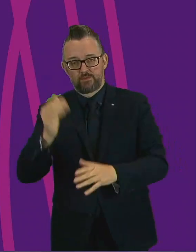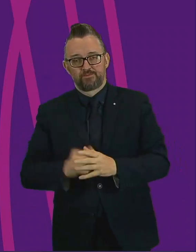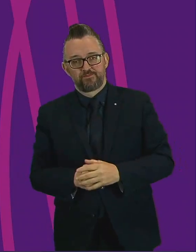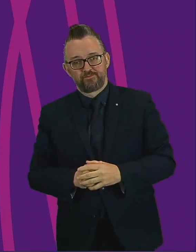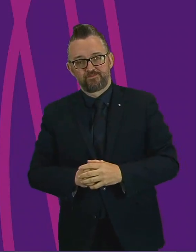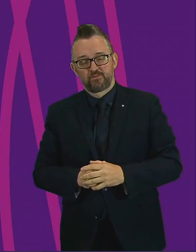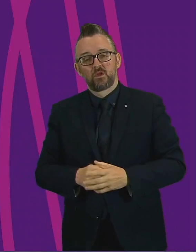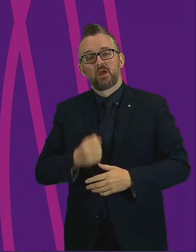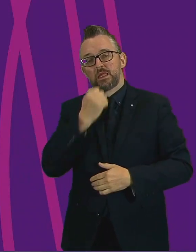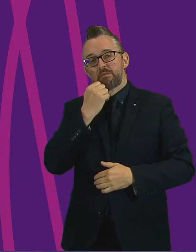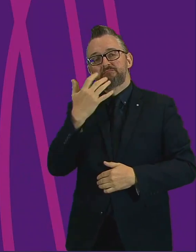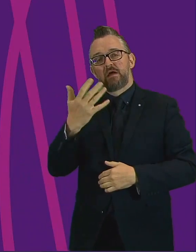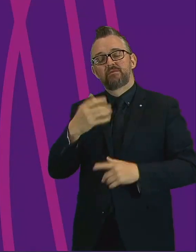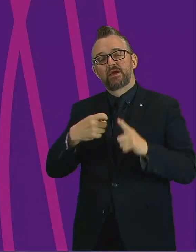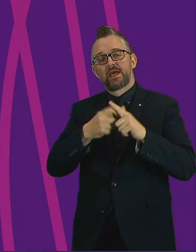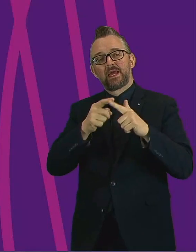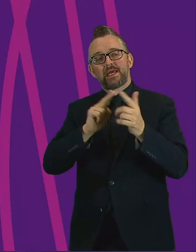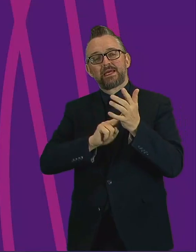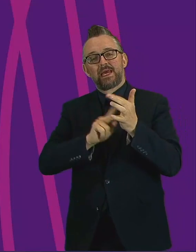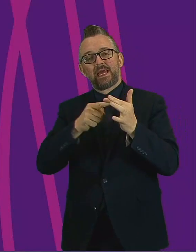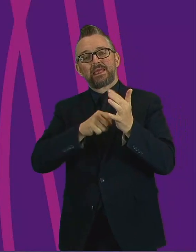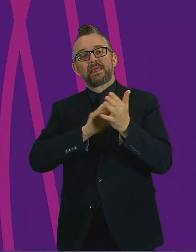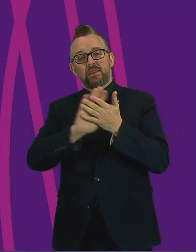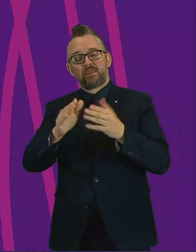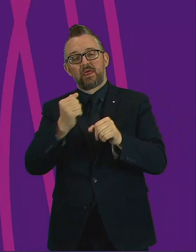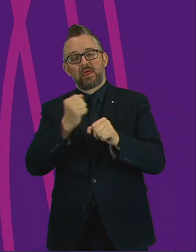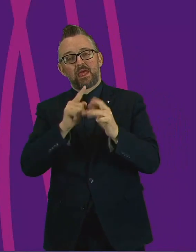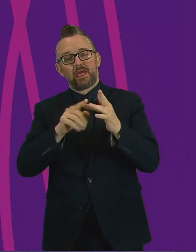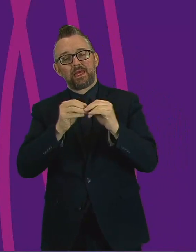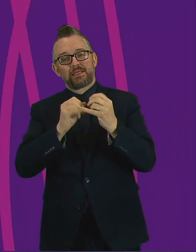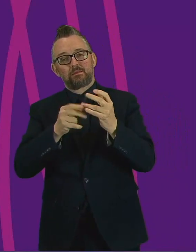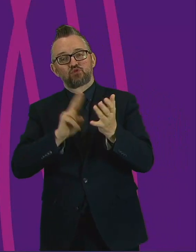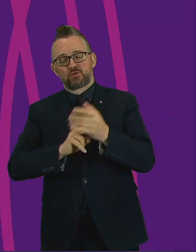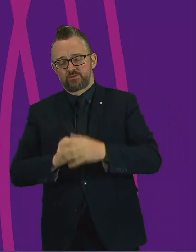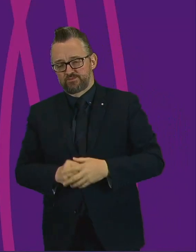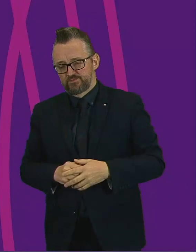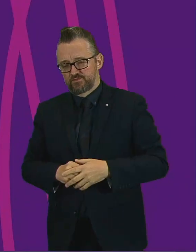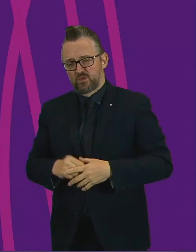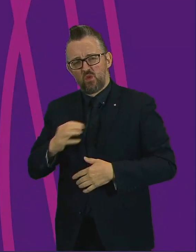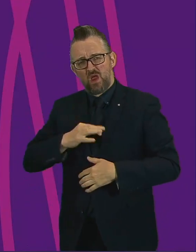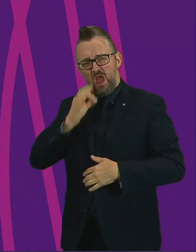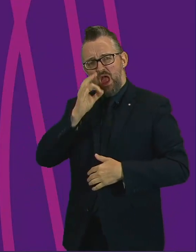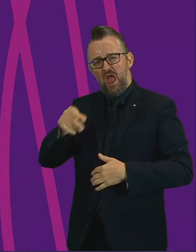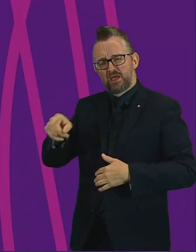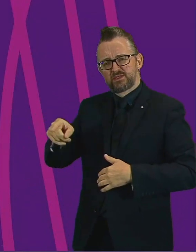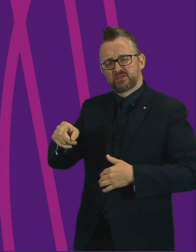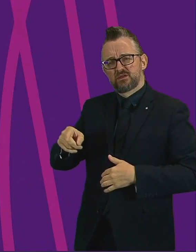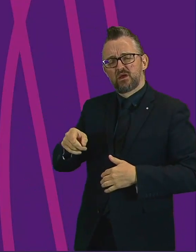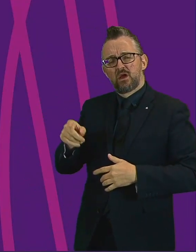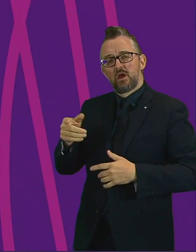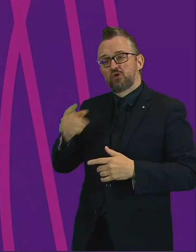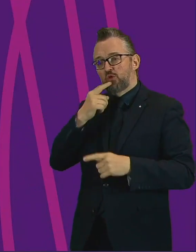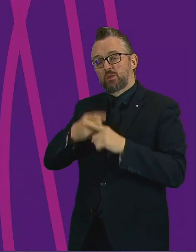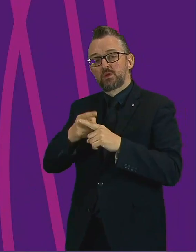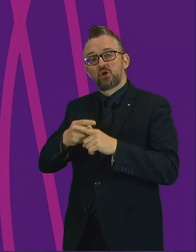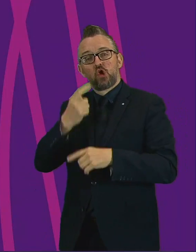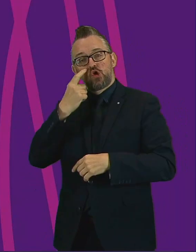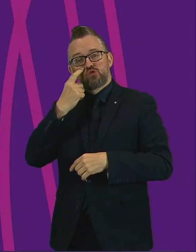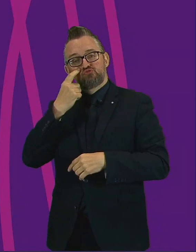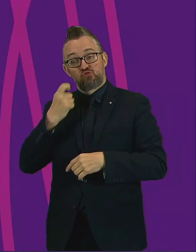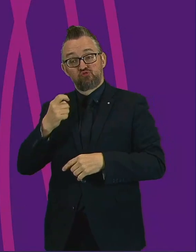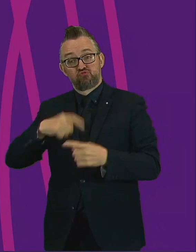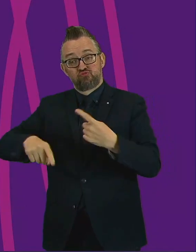5, Kenneth Gibson. Thank you, Presiding Officer. To ask the First Minister what steps will be taken to avoid a big increase in youth unemployment in the